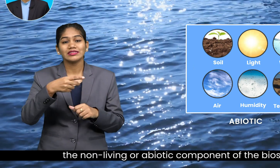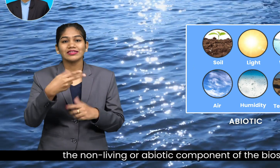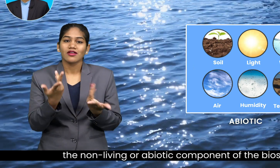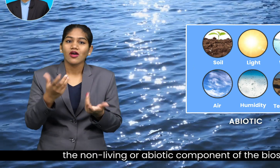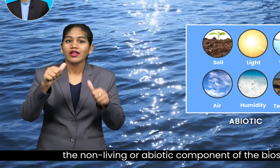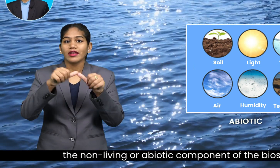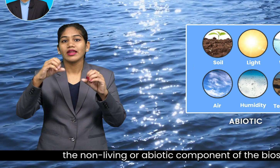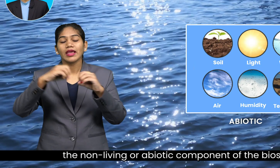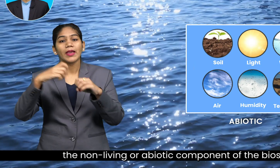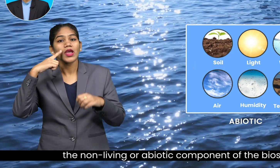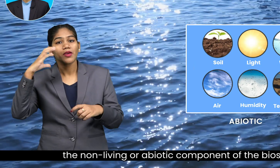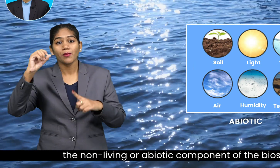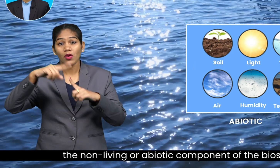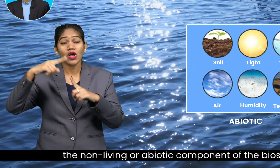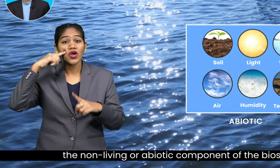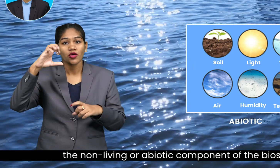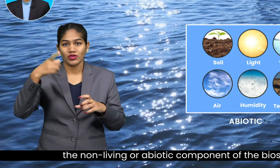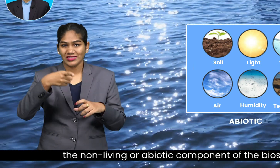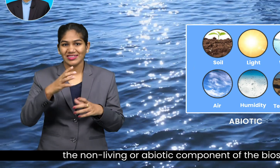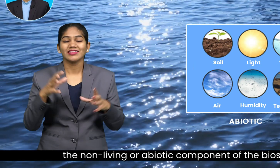component of the biosphere.